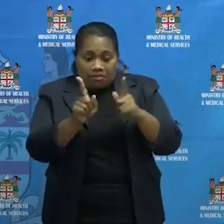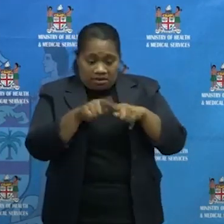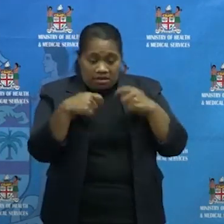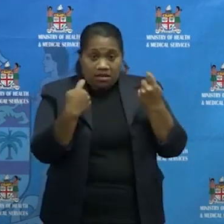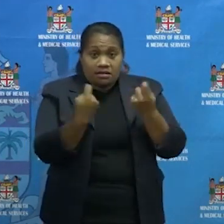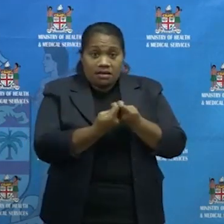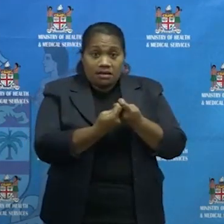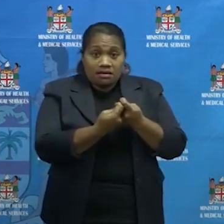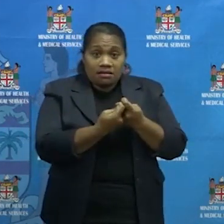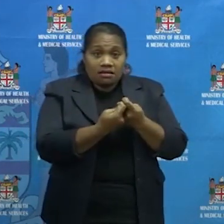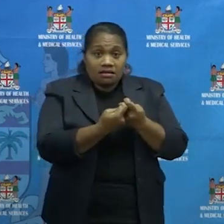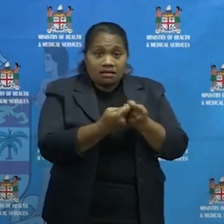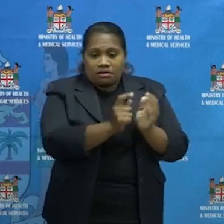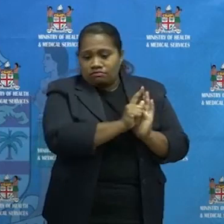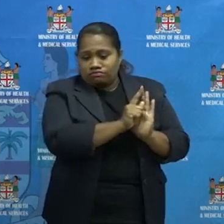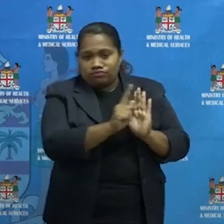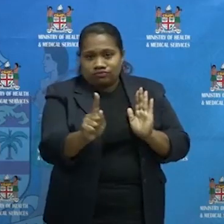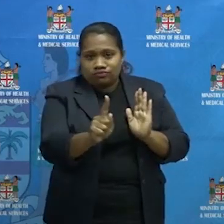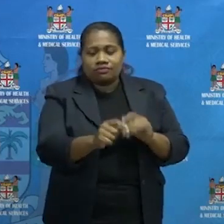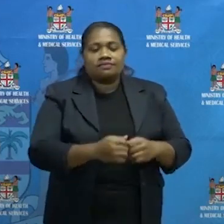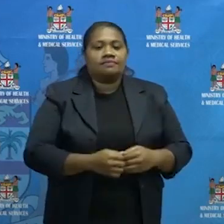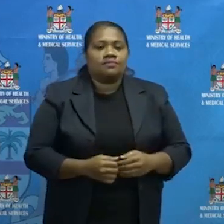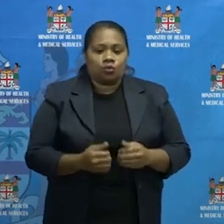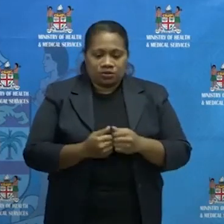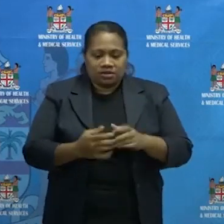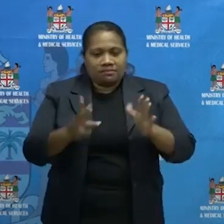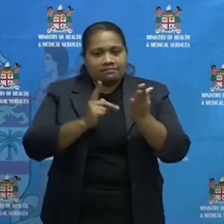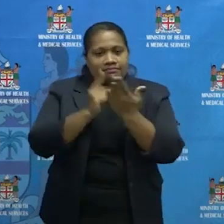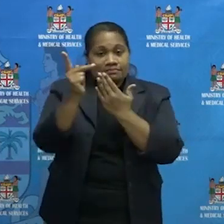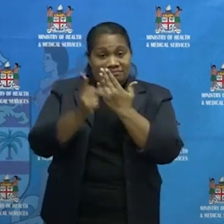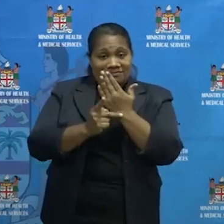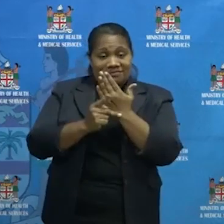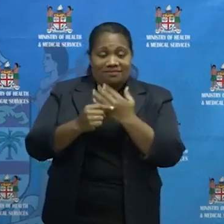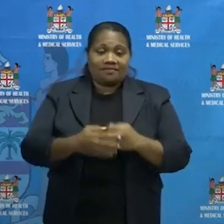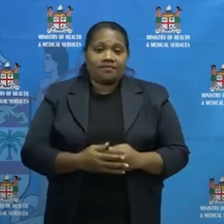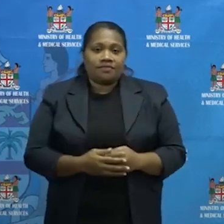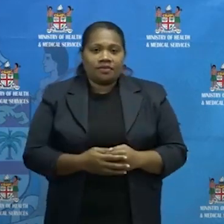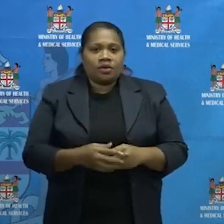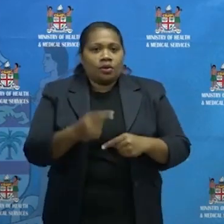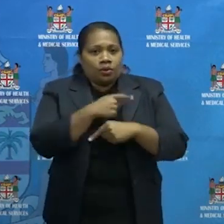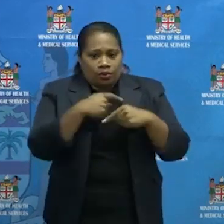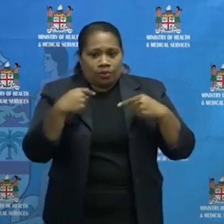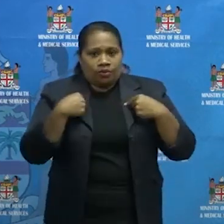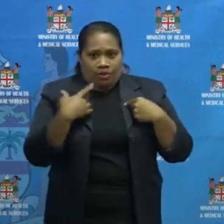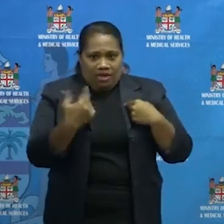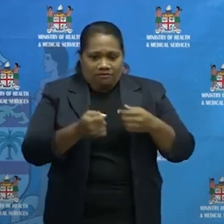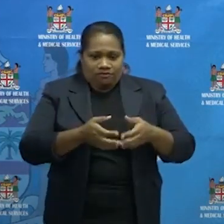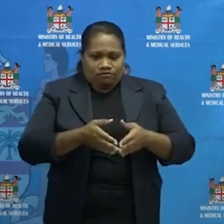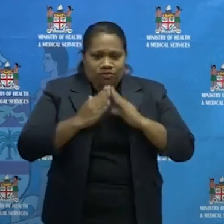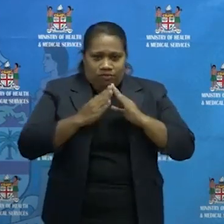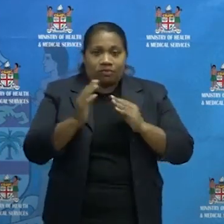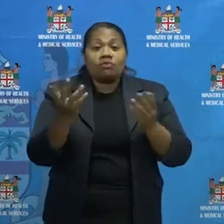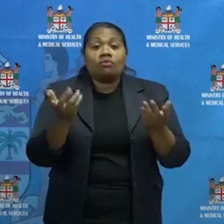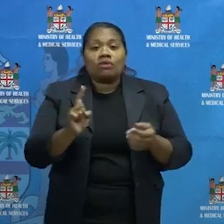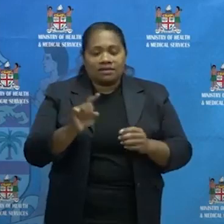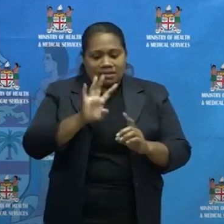activated and we started our containment program. We have established a screening zone in Wainitarawau